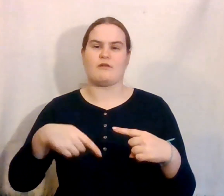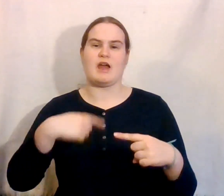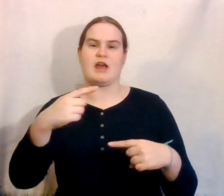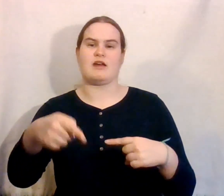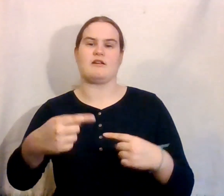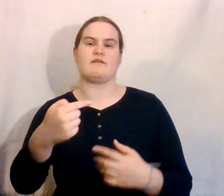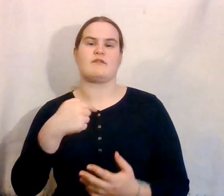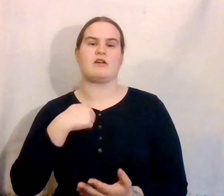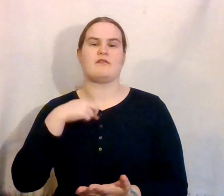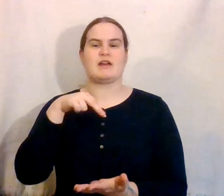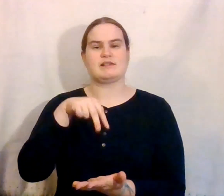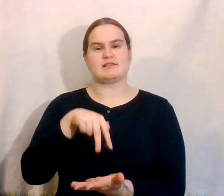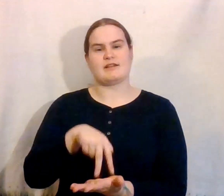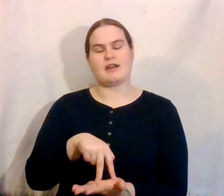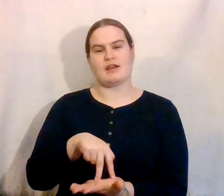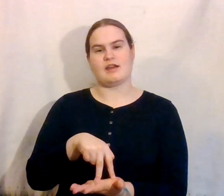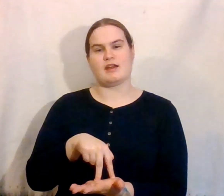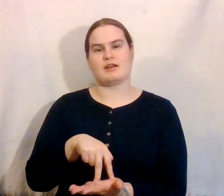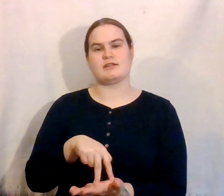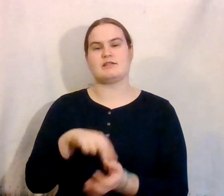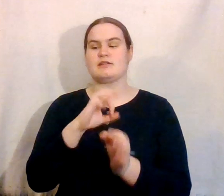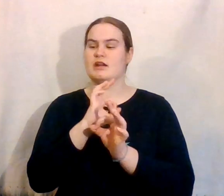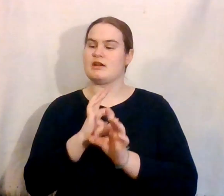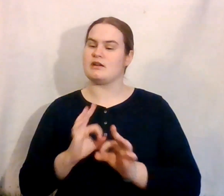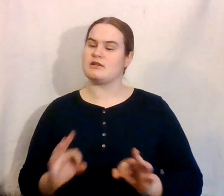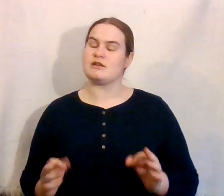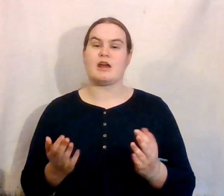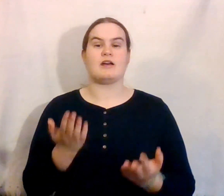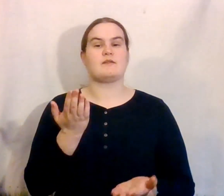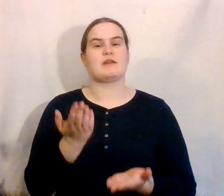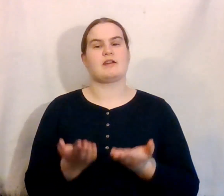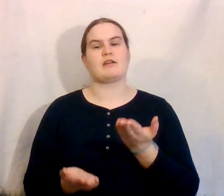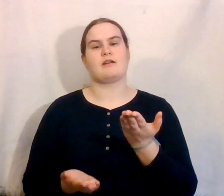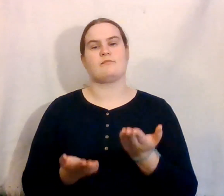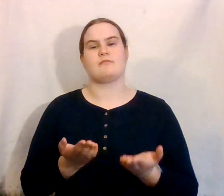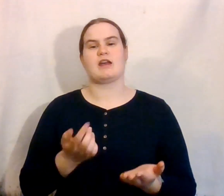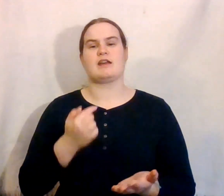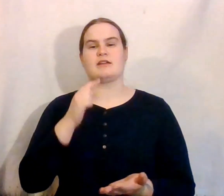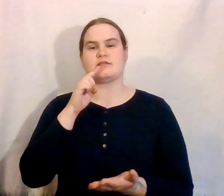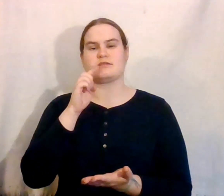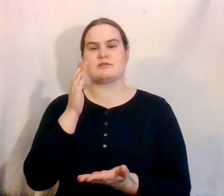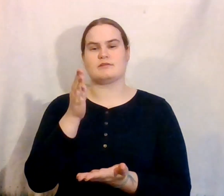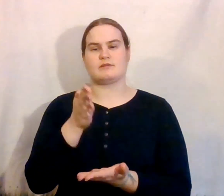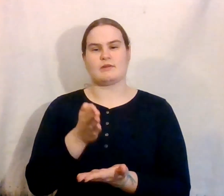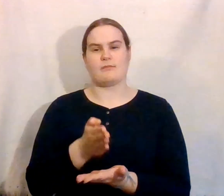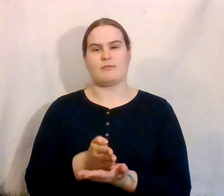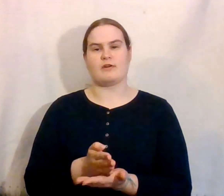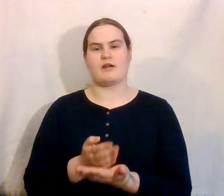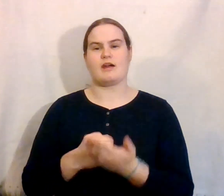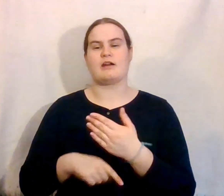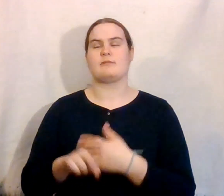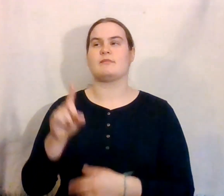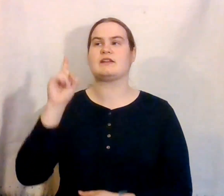forever I nothing compares to the promise